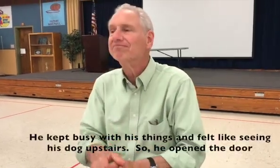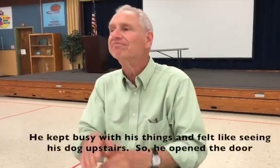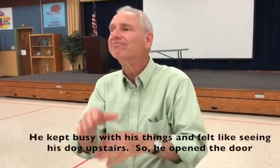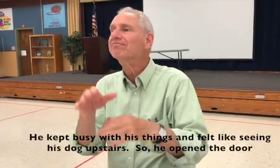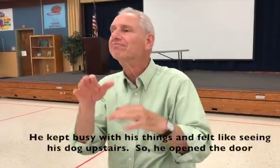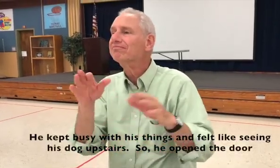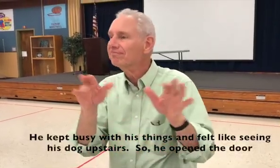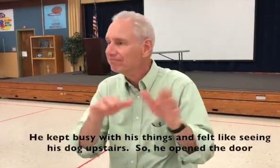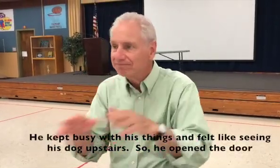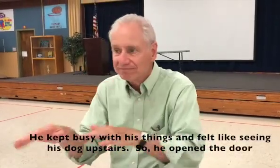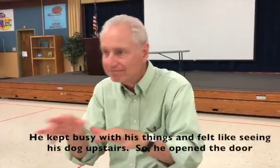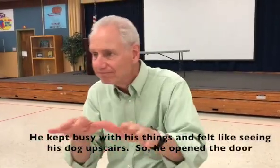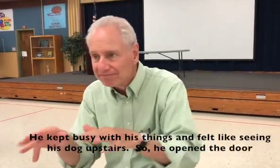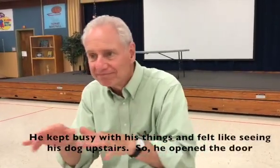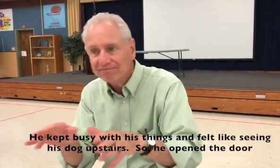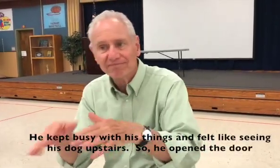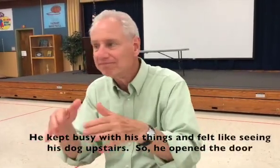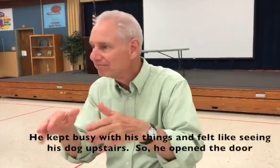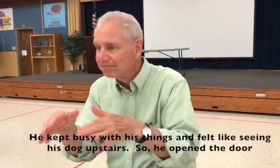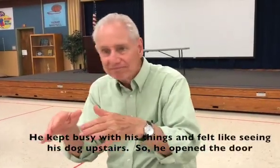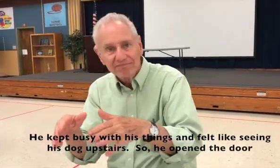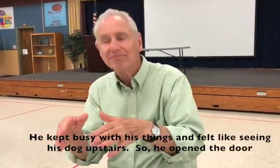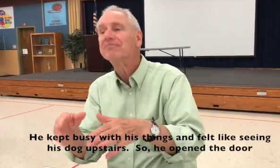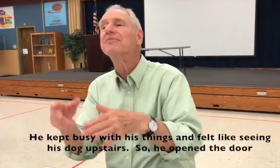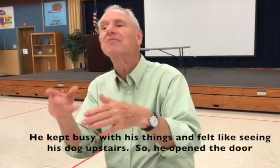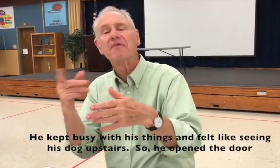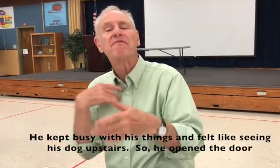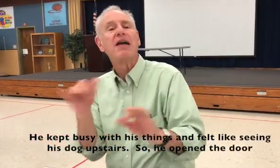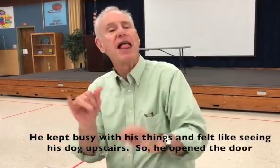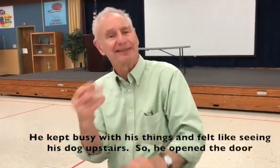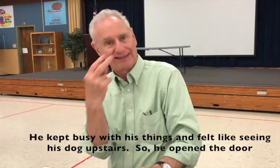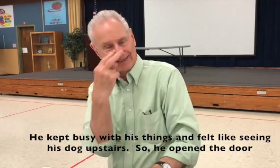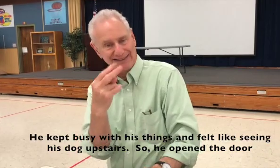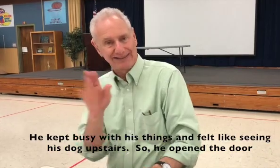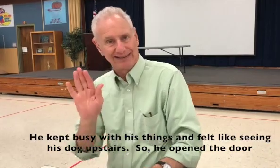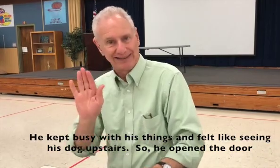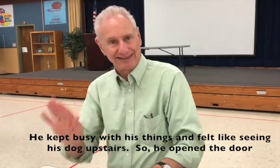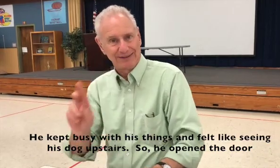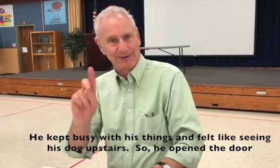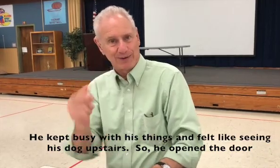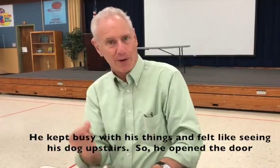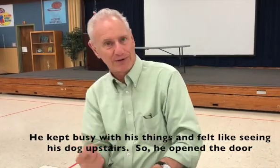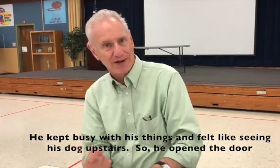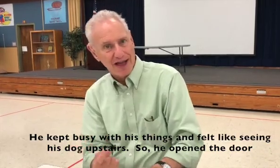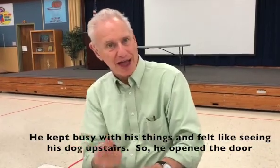He kept busy with things, and he felt like seeing his dog upstairs. So he opened up the door,